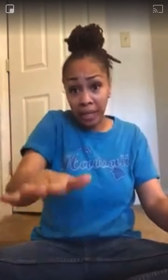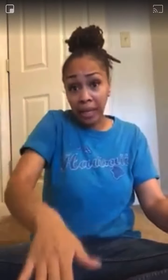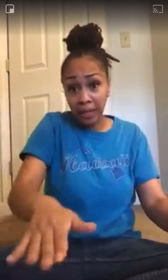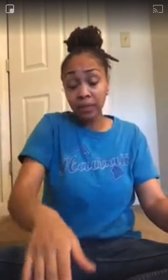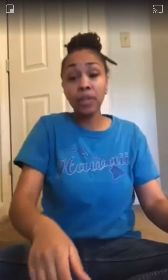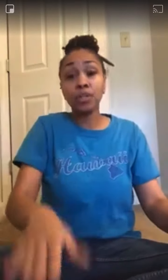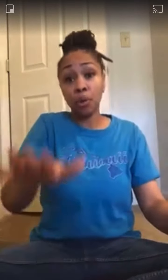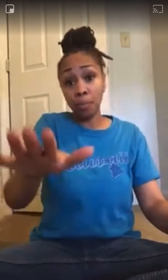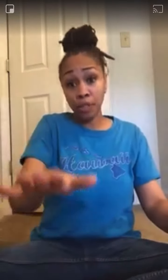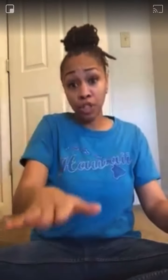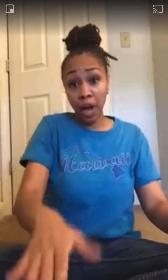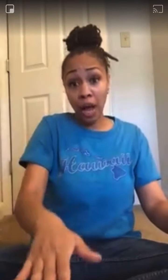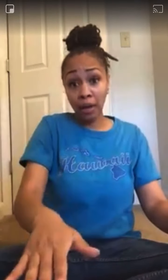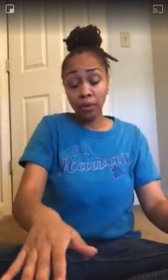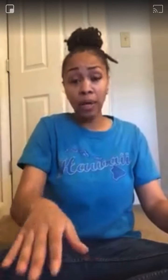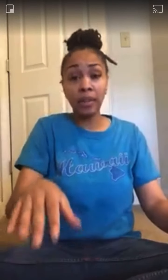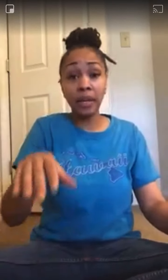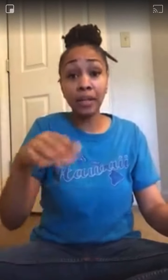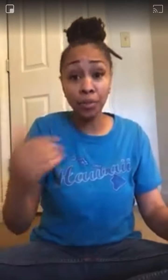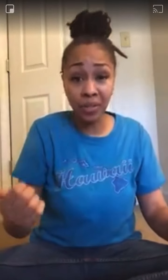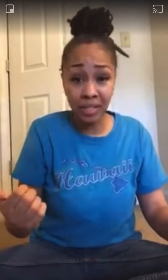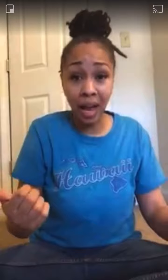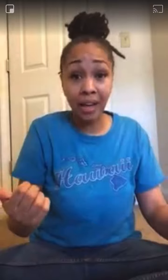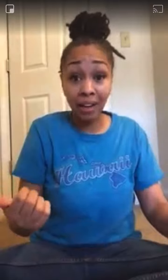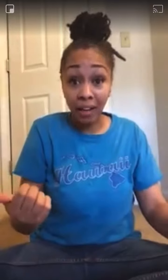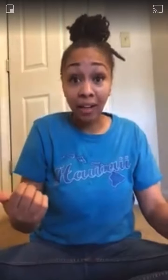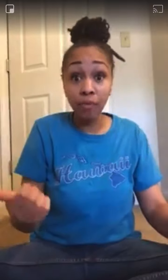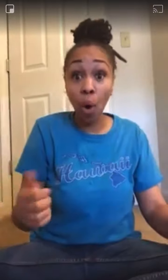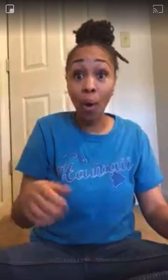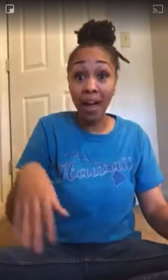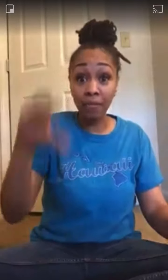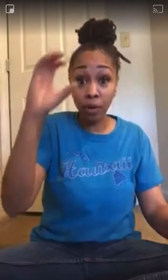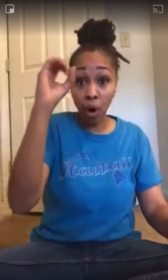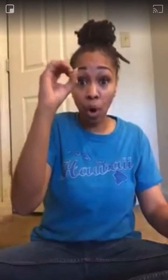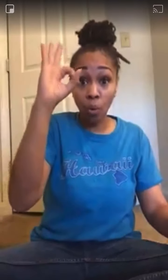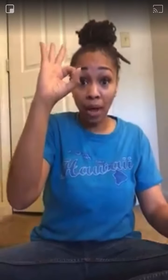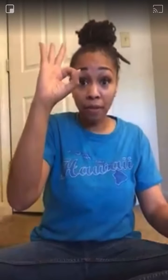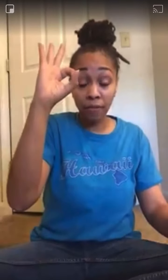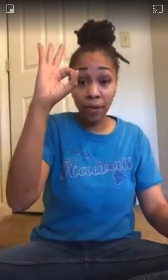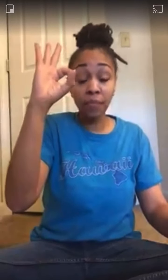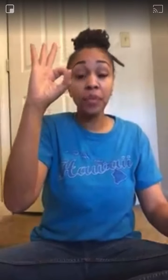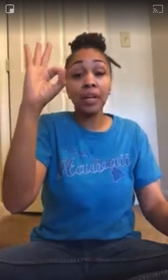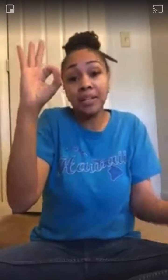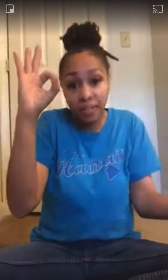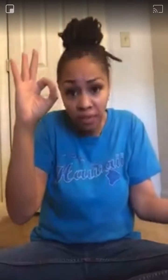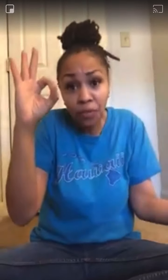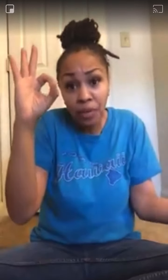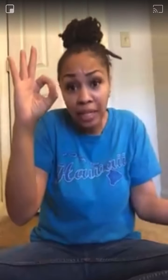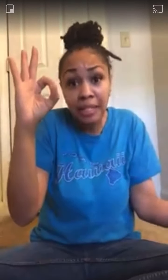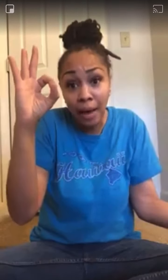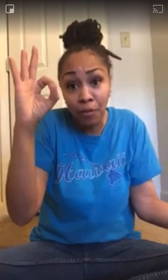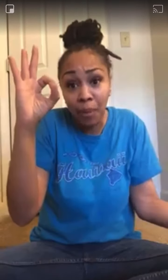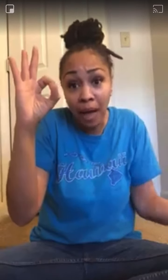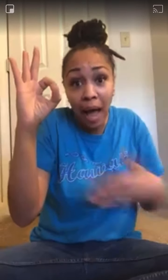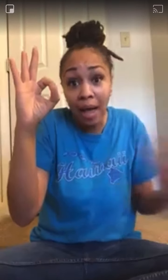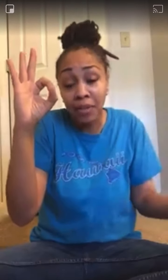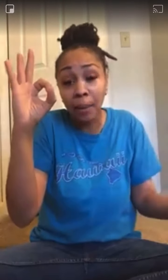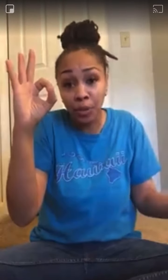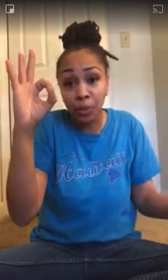head. So I'm a child, and then I do the sign of OF, because I have time to do